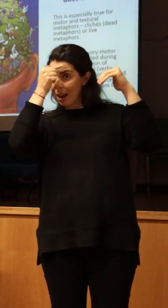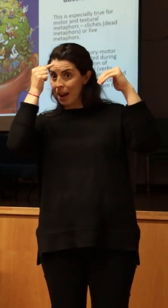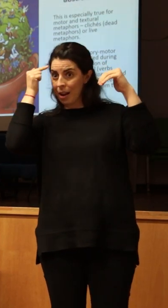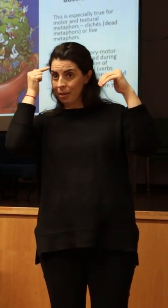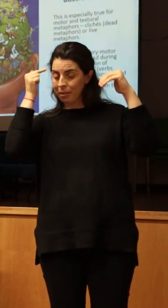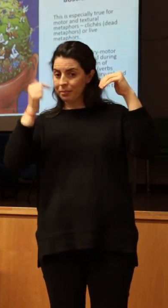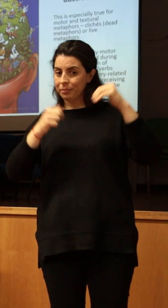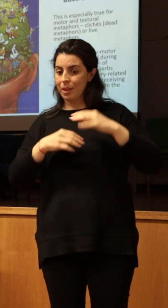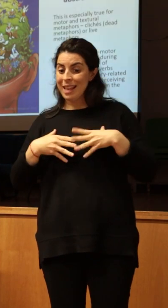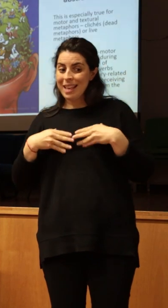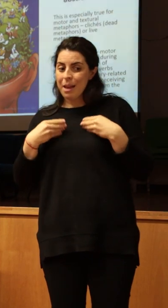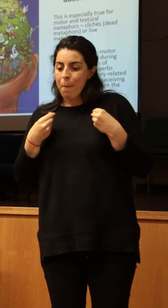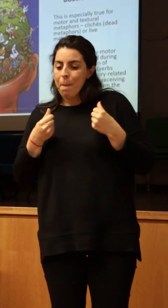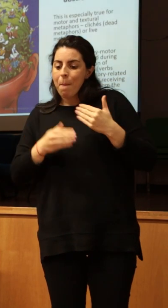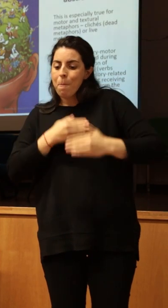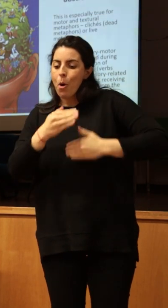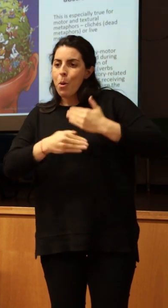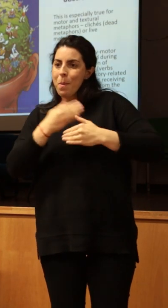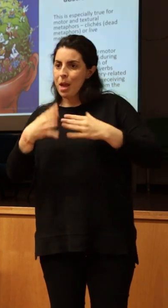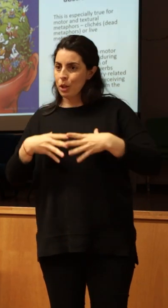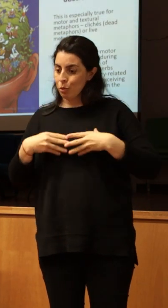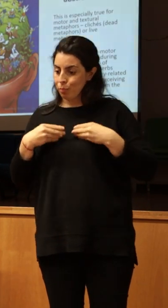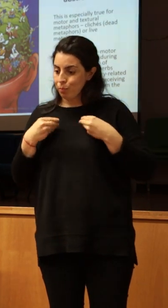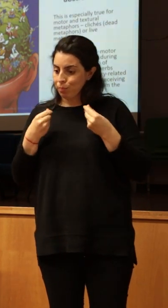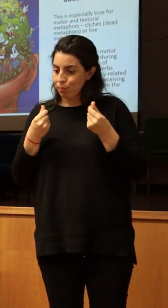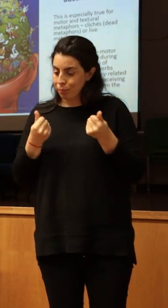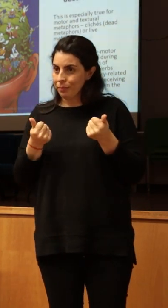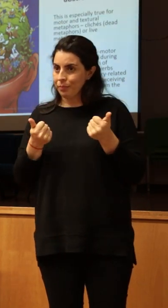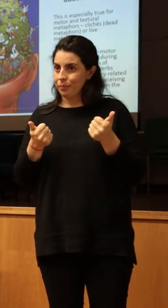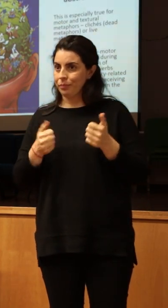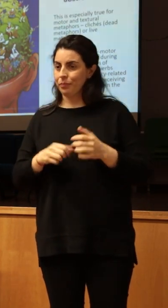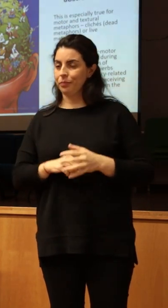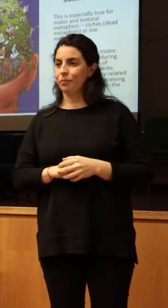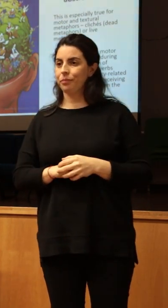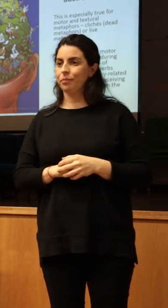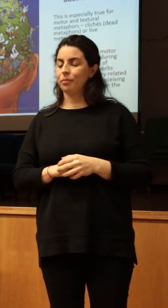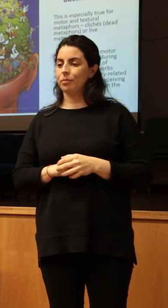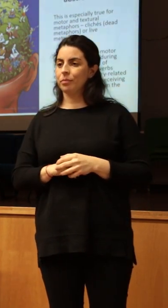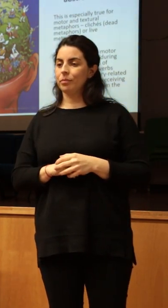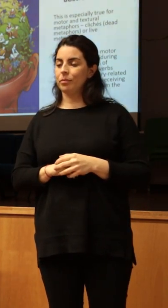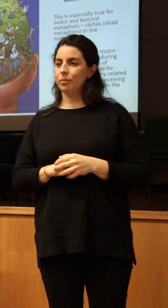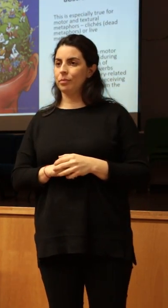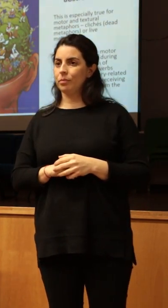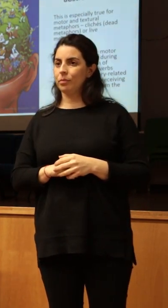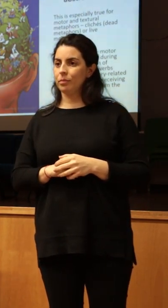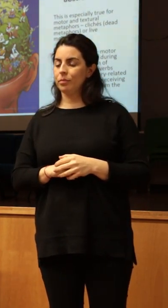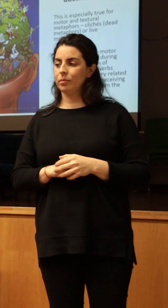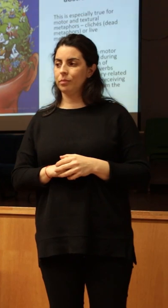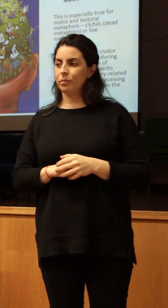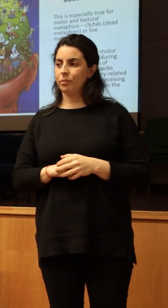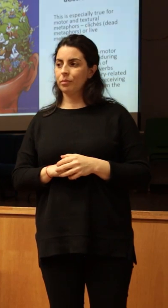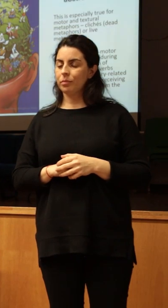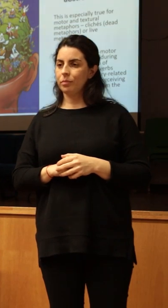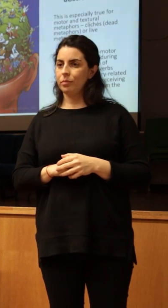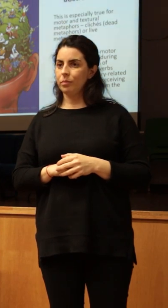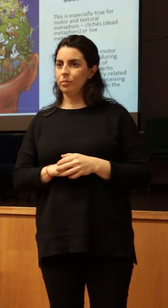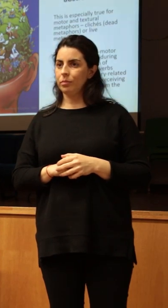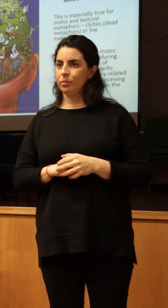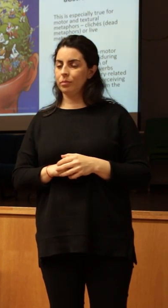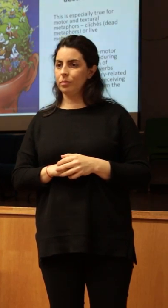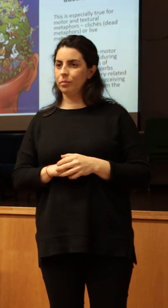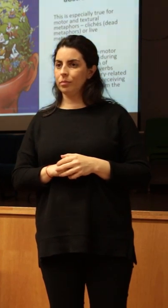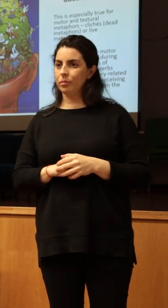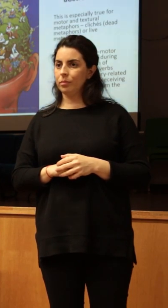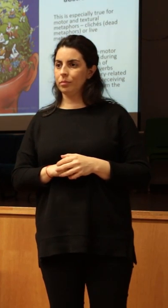motora. And because of the name sensory motor, so it deals with primarily with processing sensory input